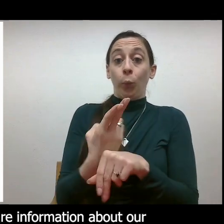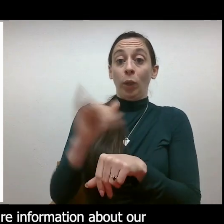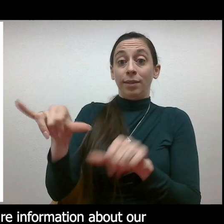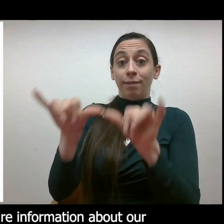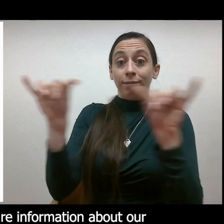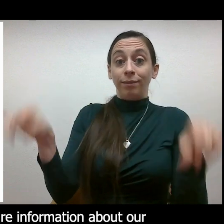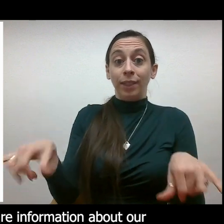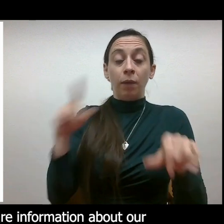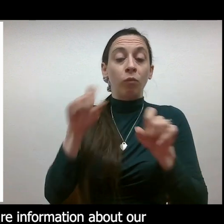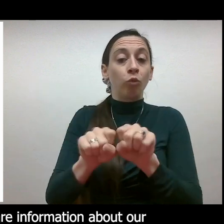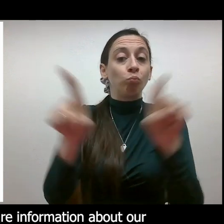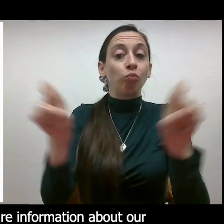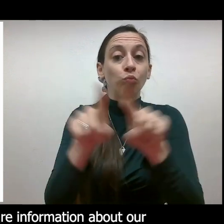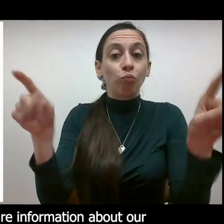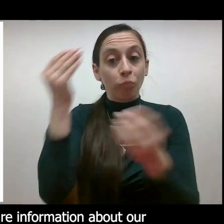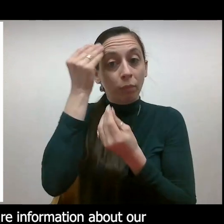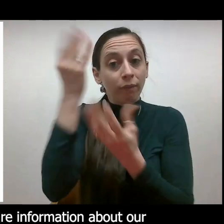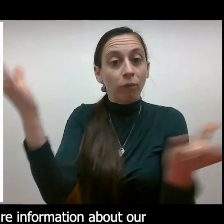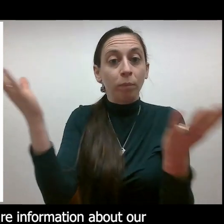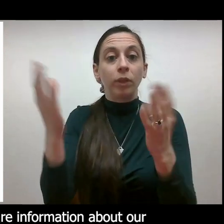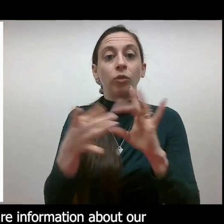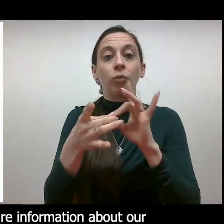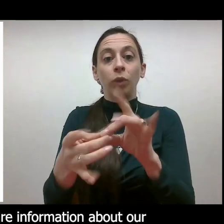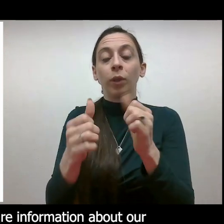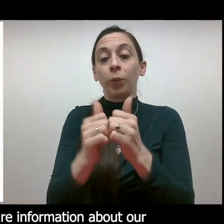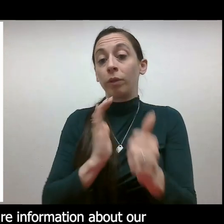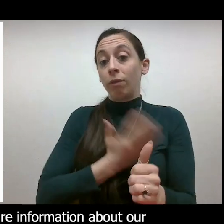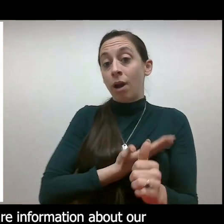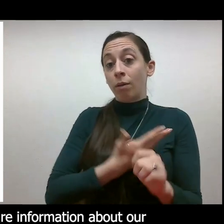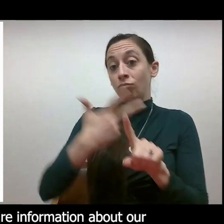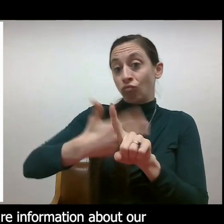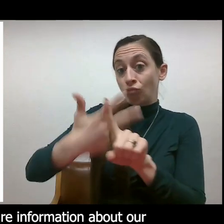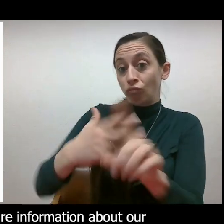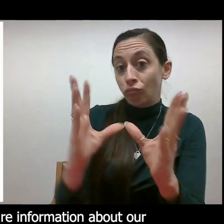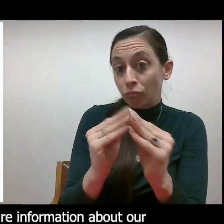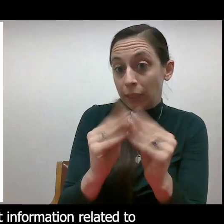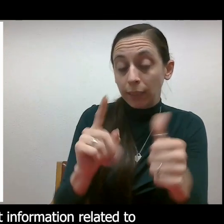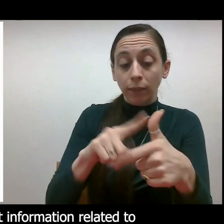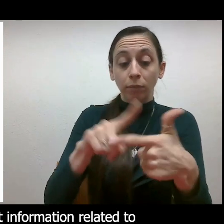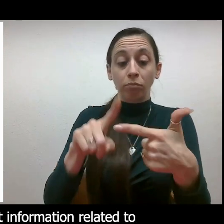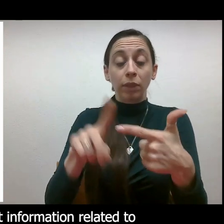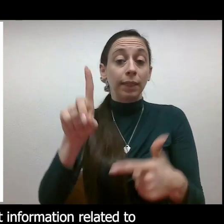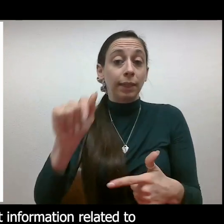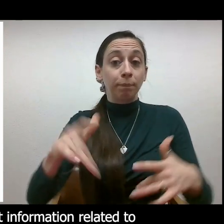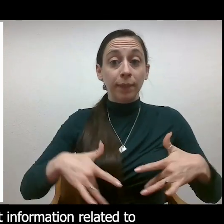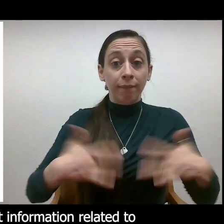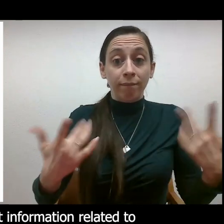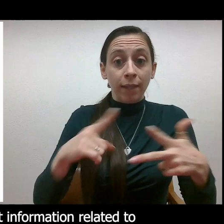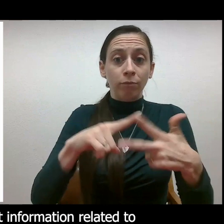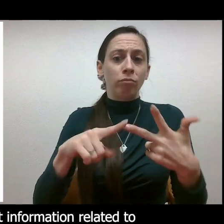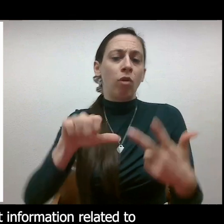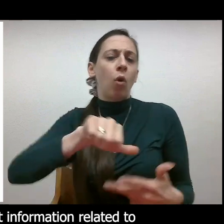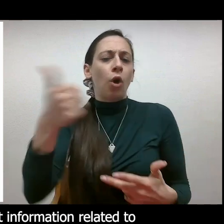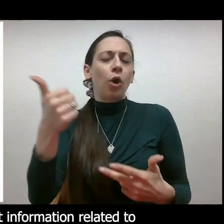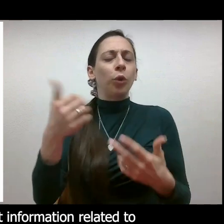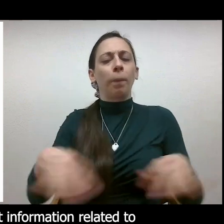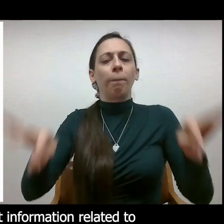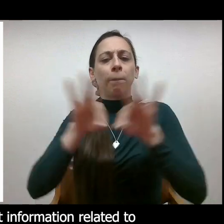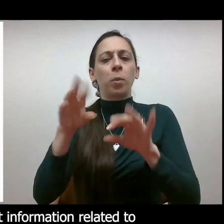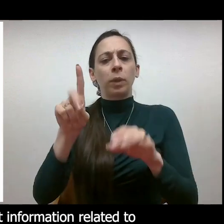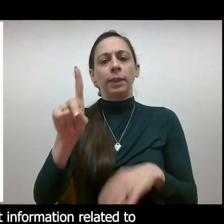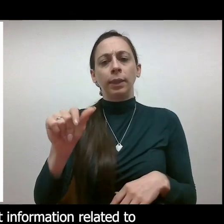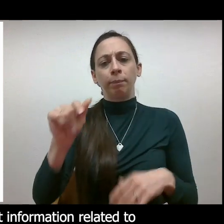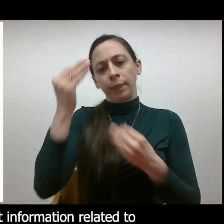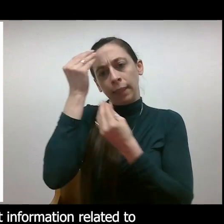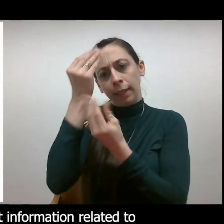our GovDelivery platform to share information about our quarterly meetings, upcoming events, and other